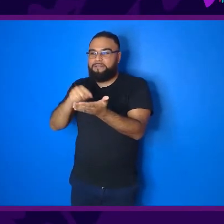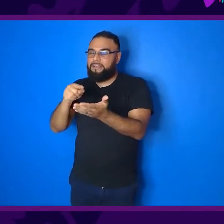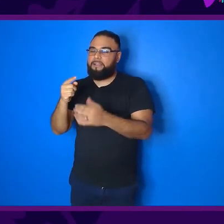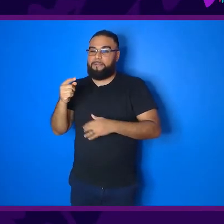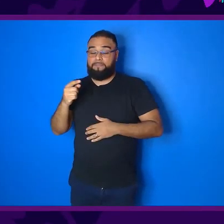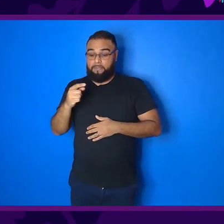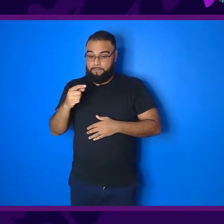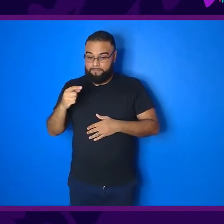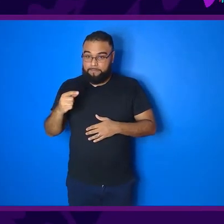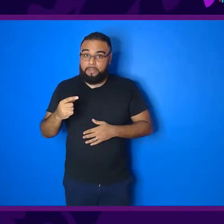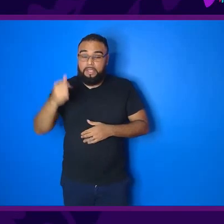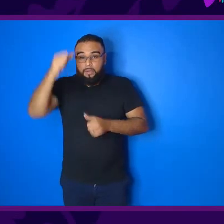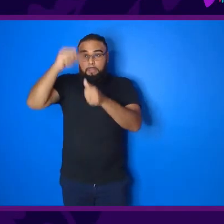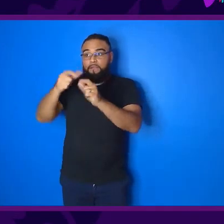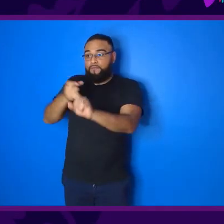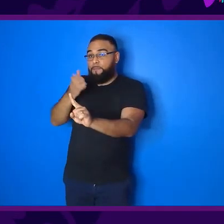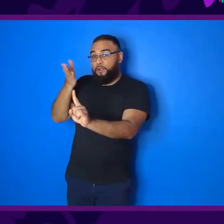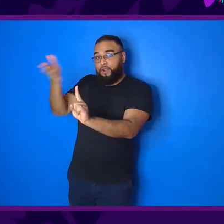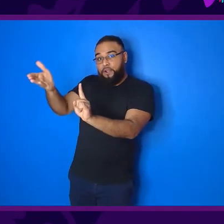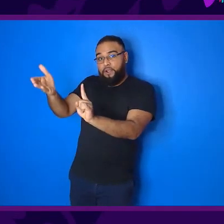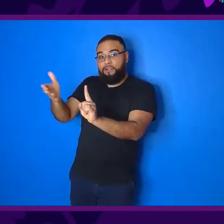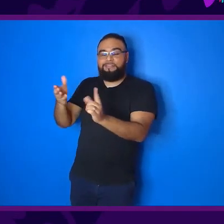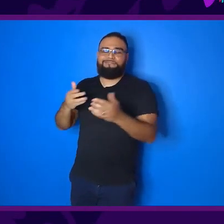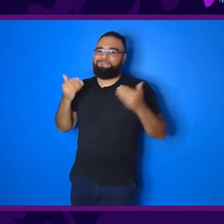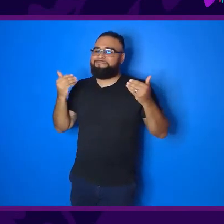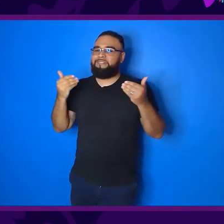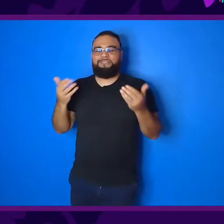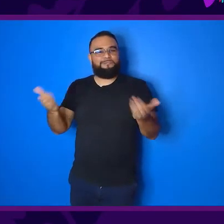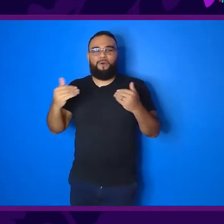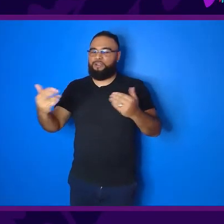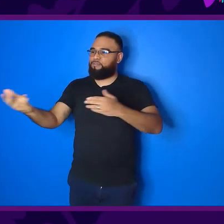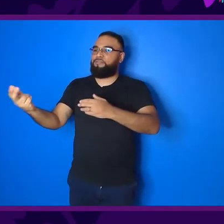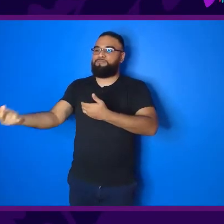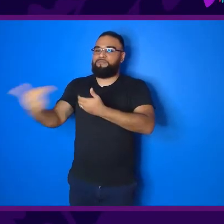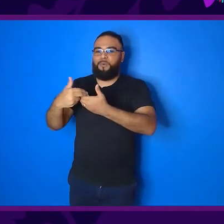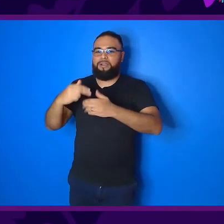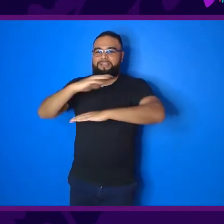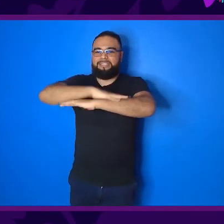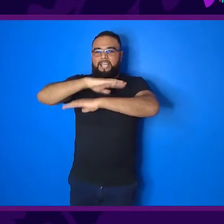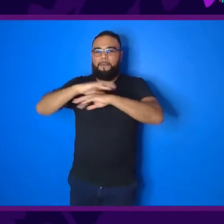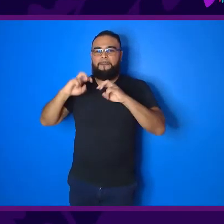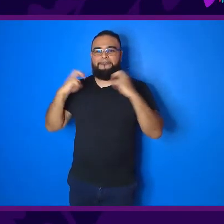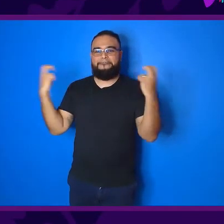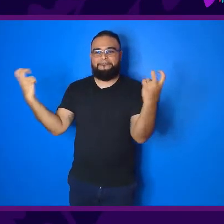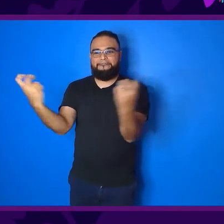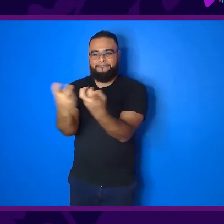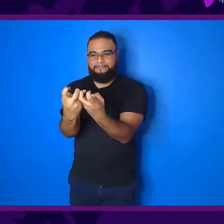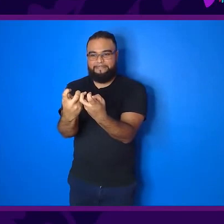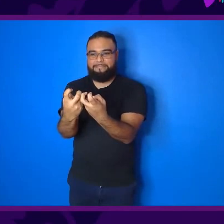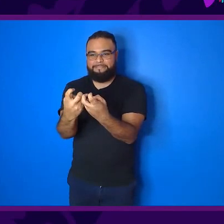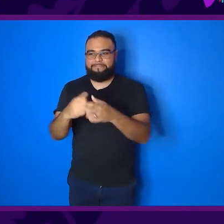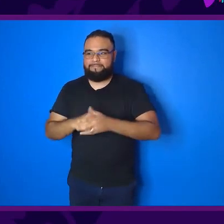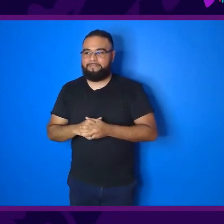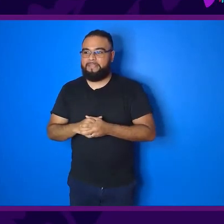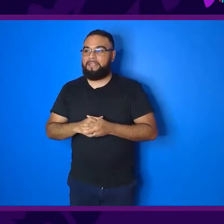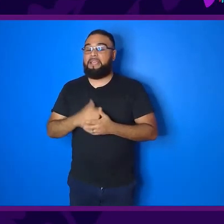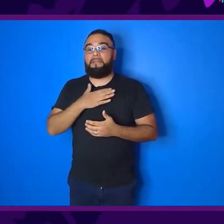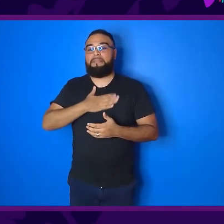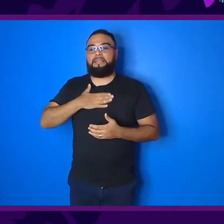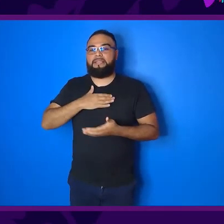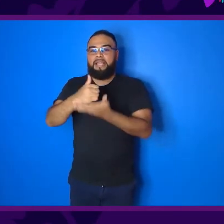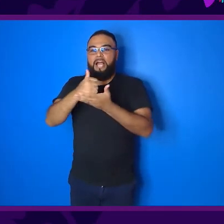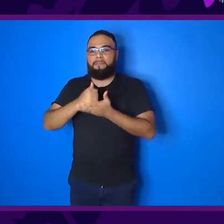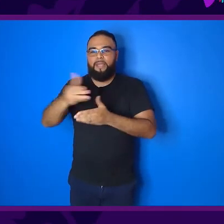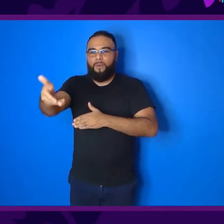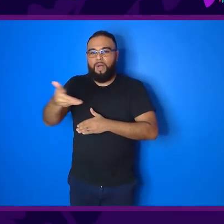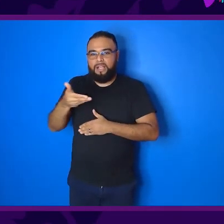her, is bring a seat to the table if the seat doesn't exist at the table yet. Please help me welcome special